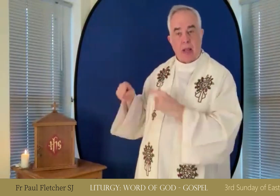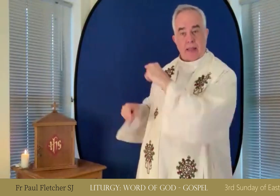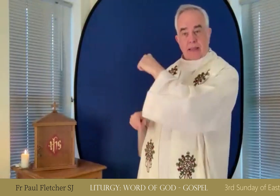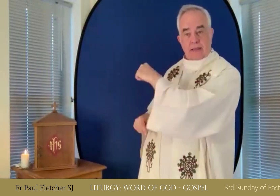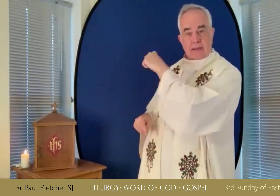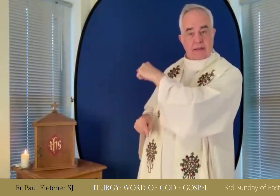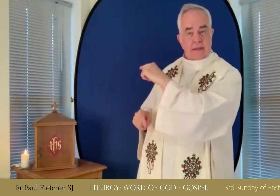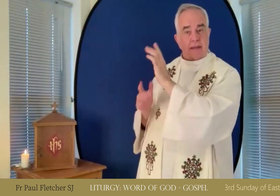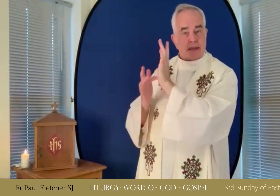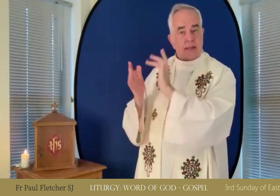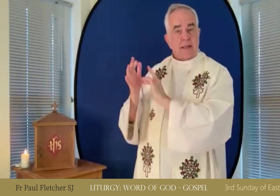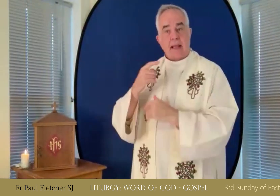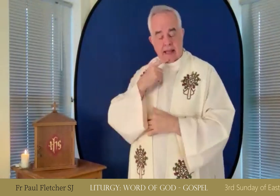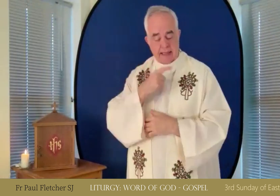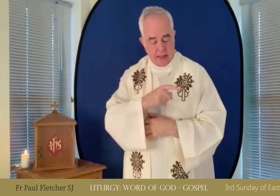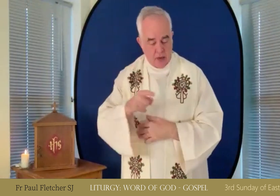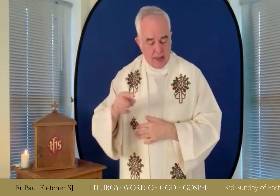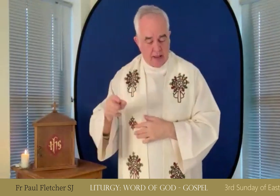But he said to them,